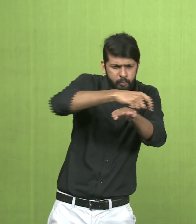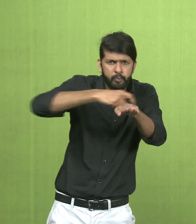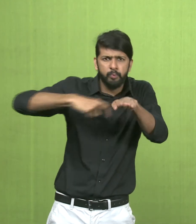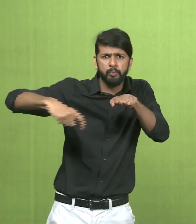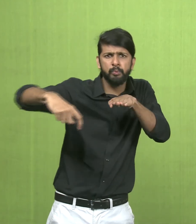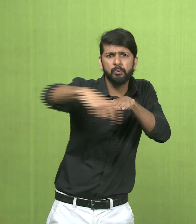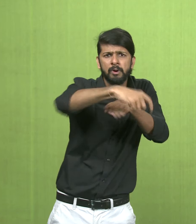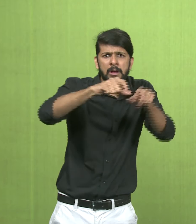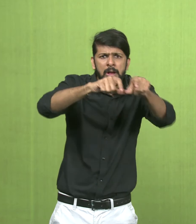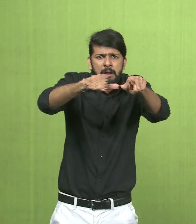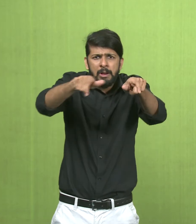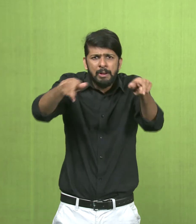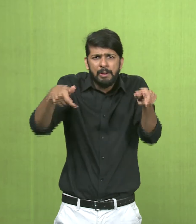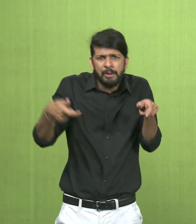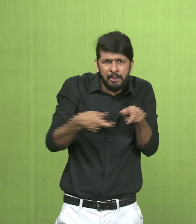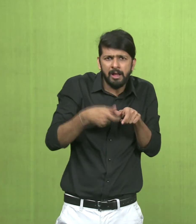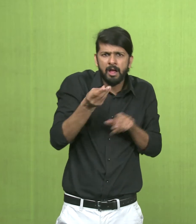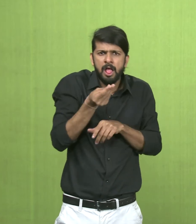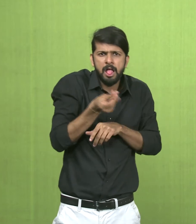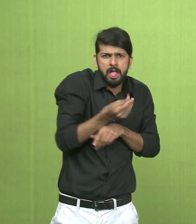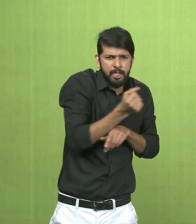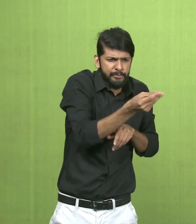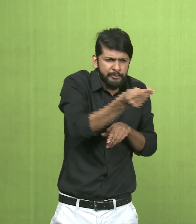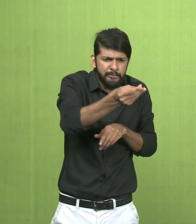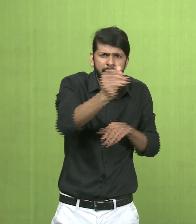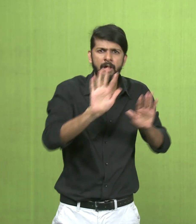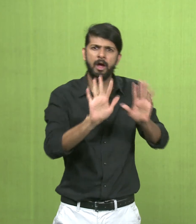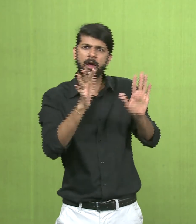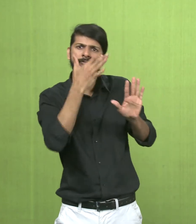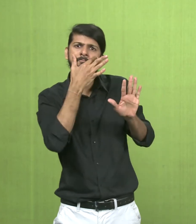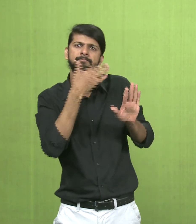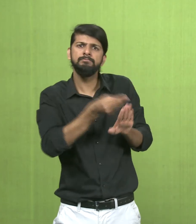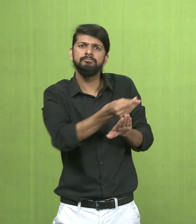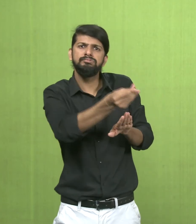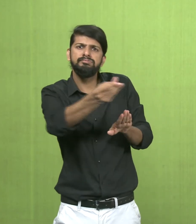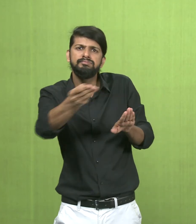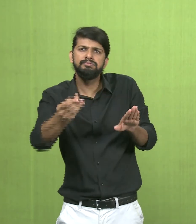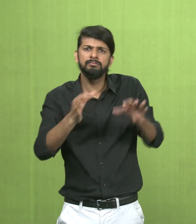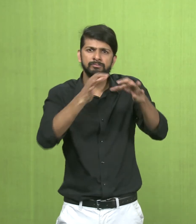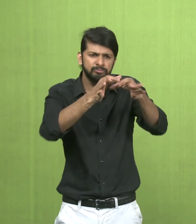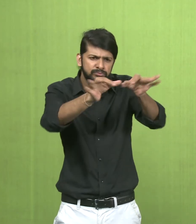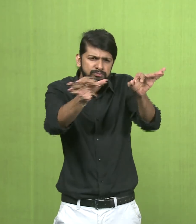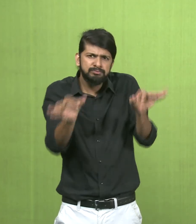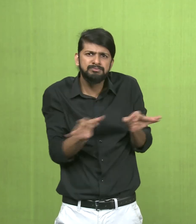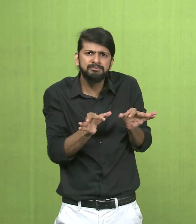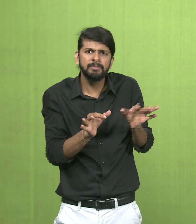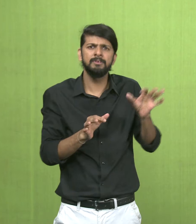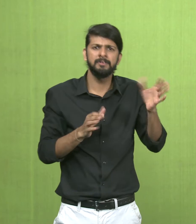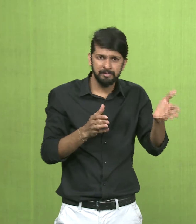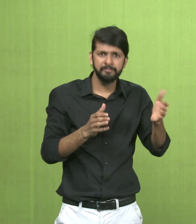Along the legs or the goddess's legs, you would have a decorative circular border. You see how beautifully it